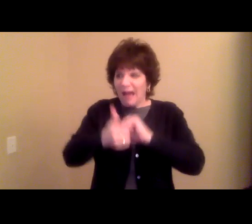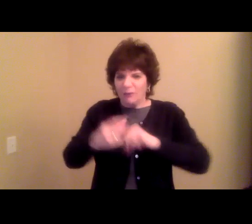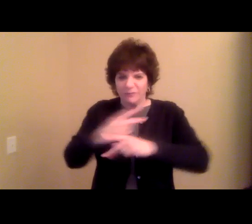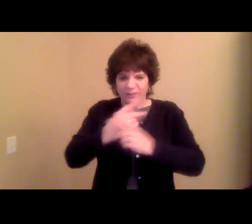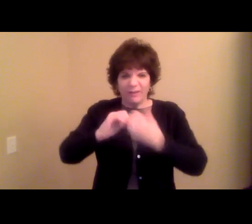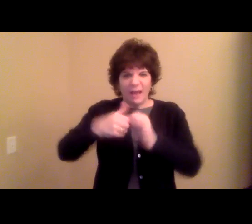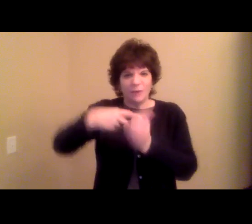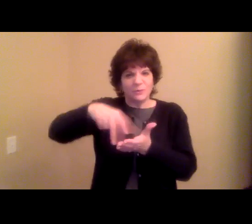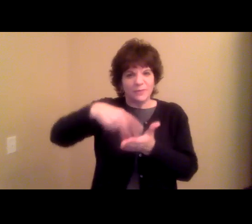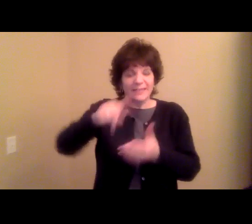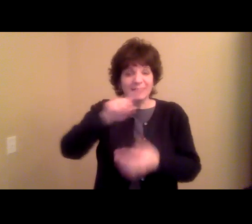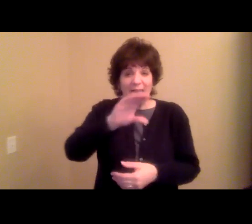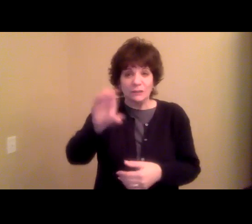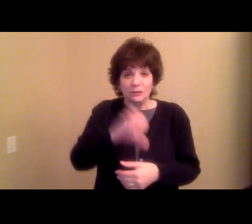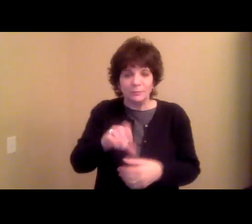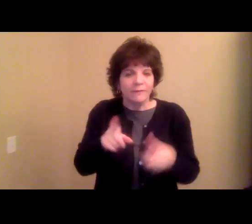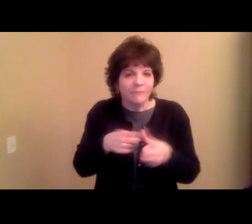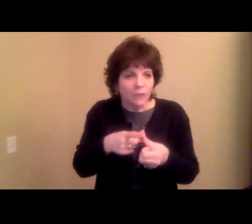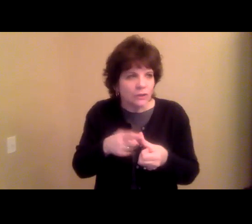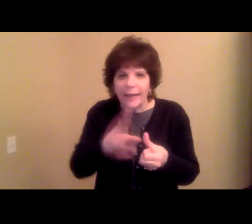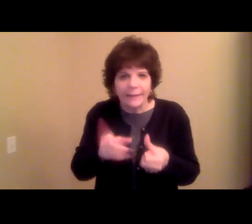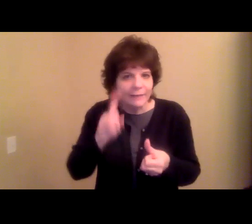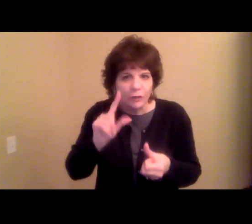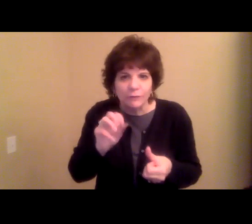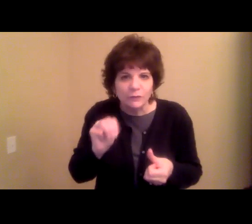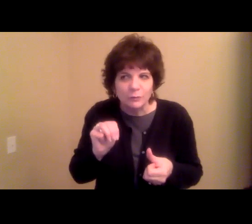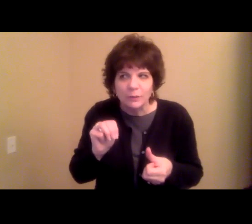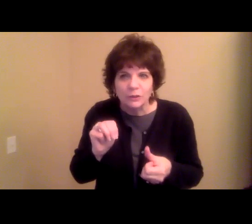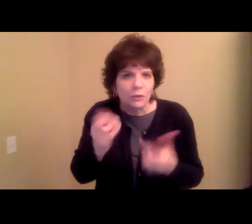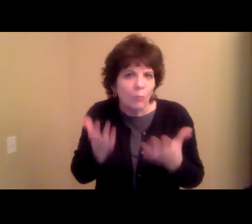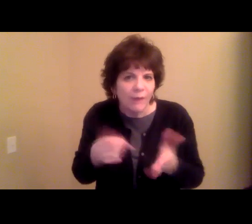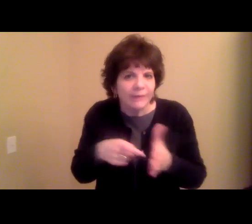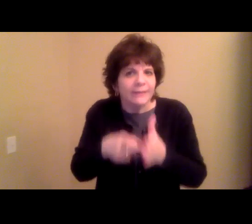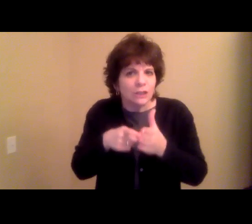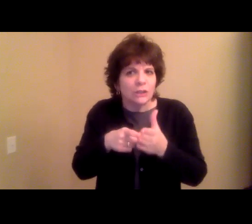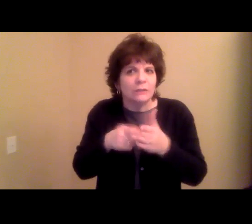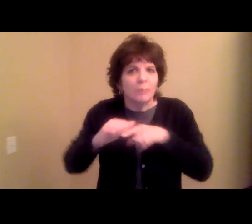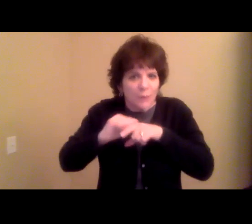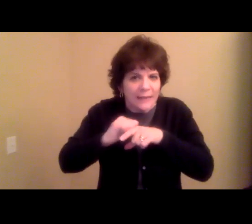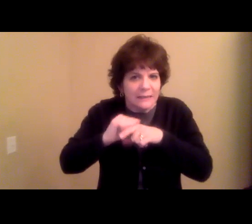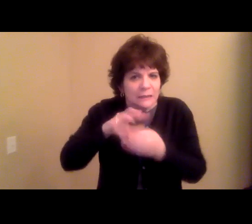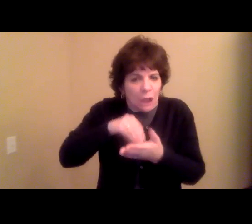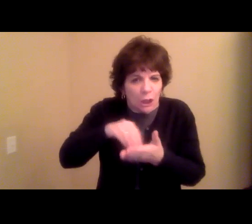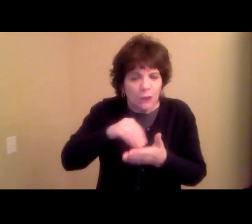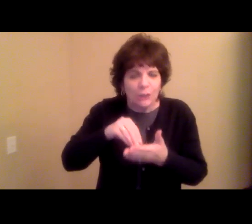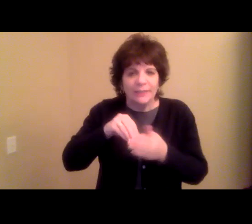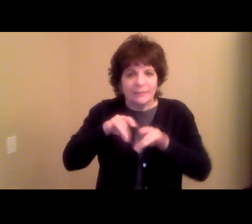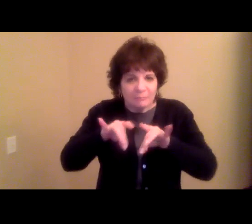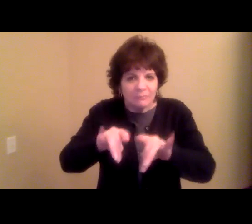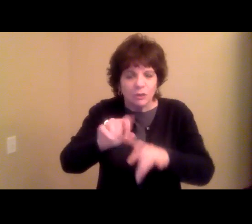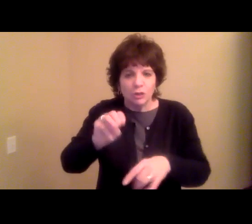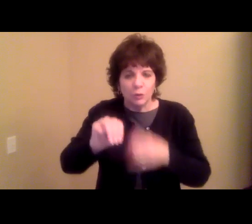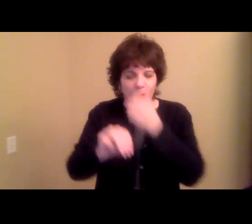Zoom. Well, first of all, I didn't know what Zoom was at that time, so it took a little doing. And a lot of my